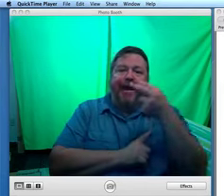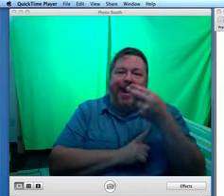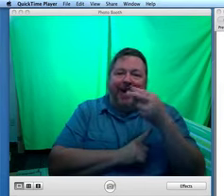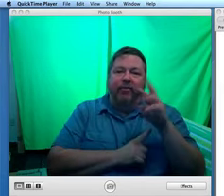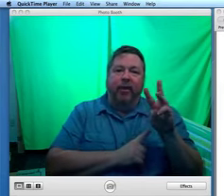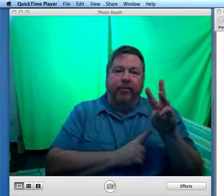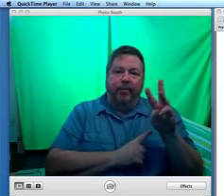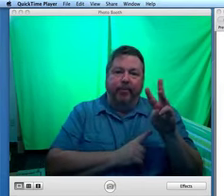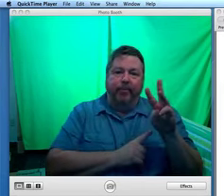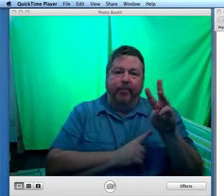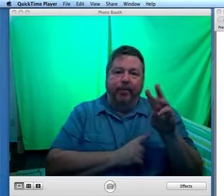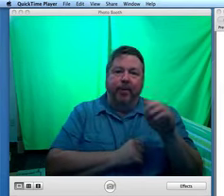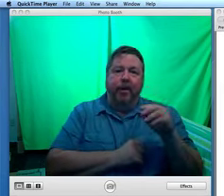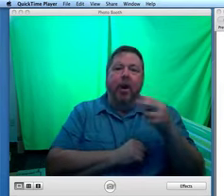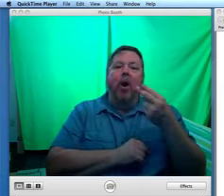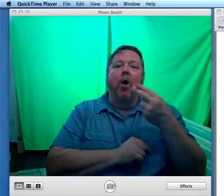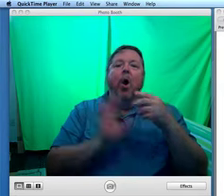an HW.